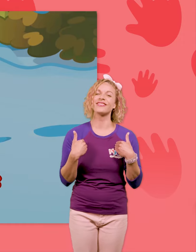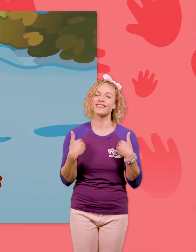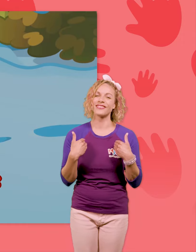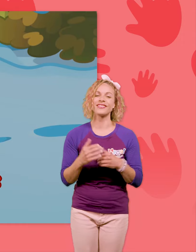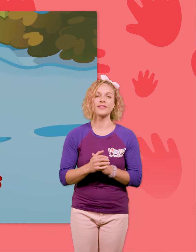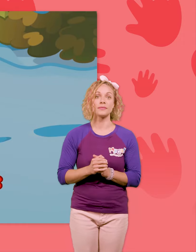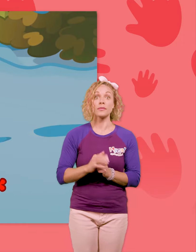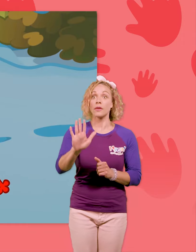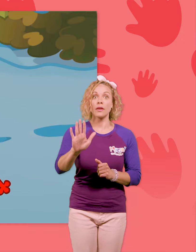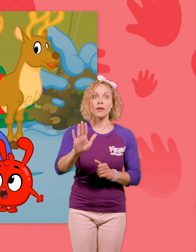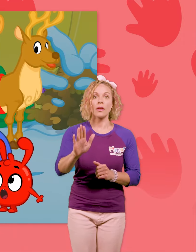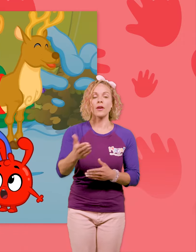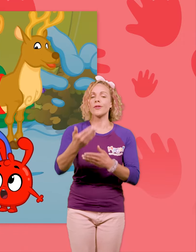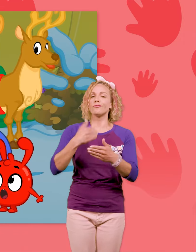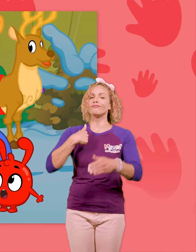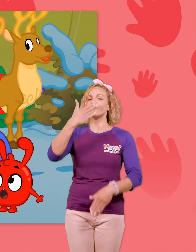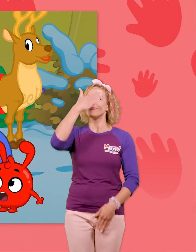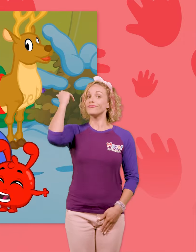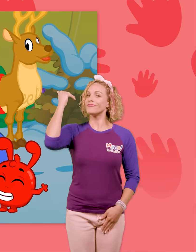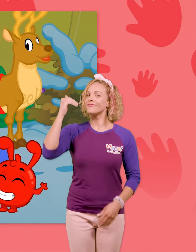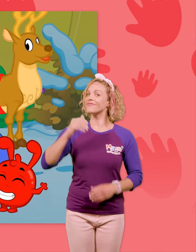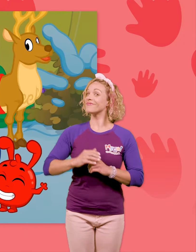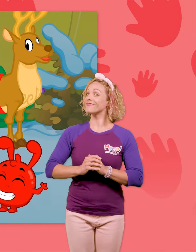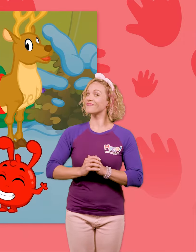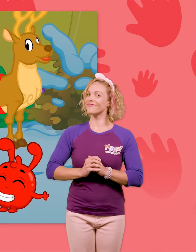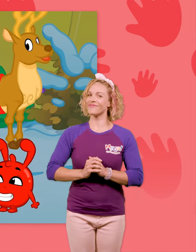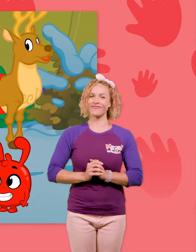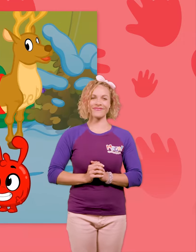back. Oh, before I forget.